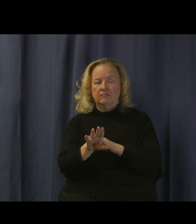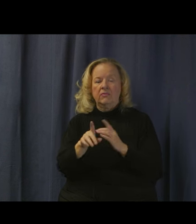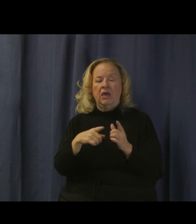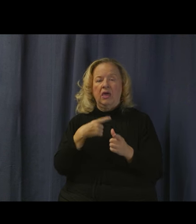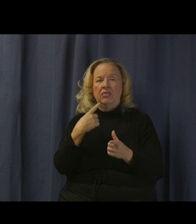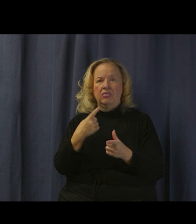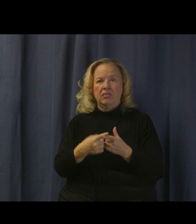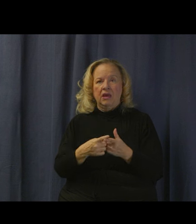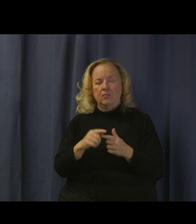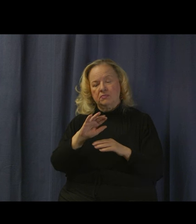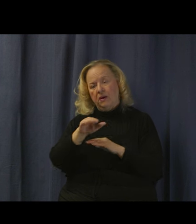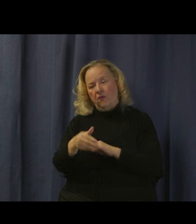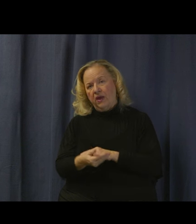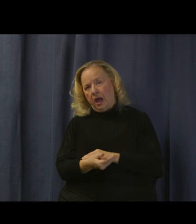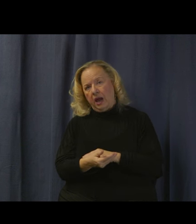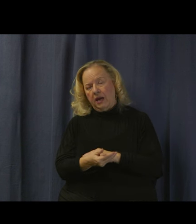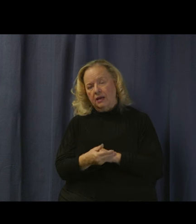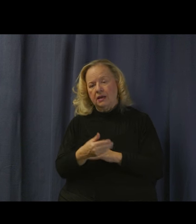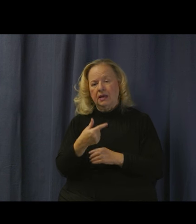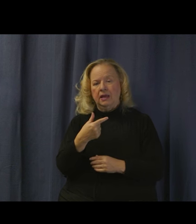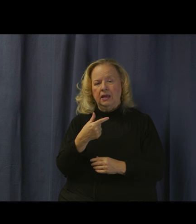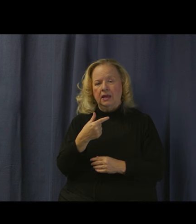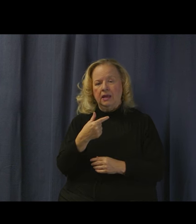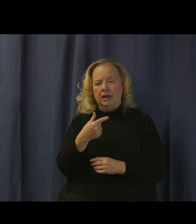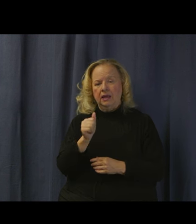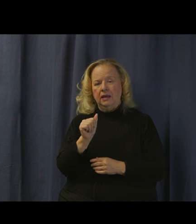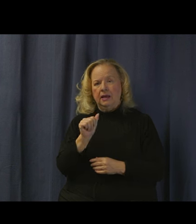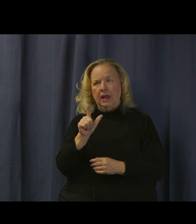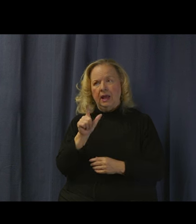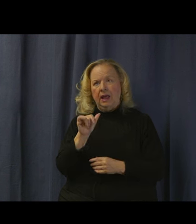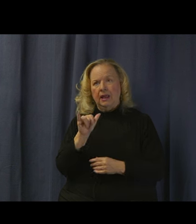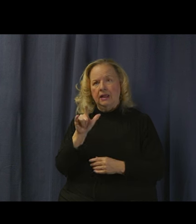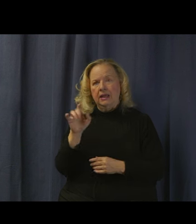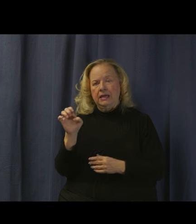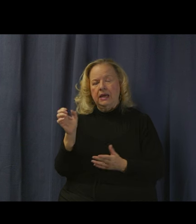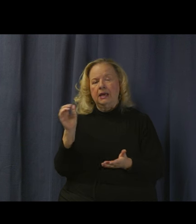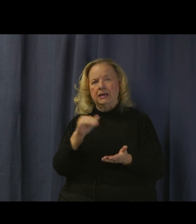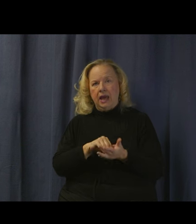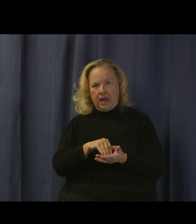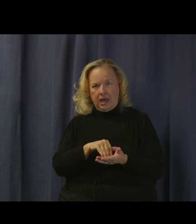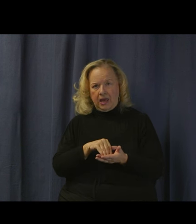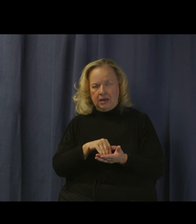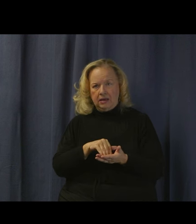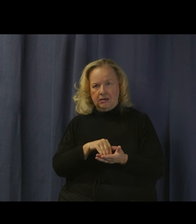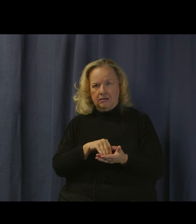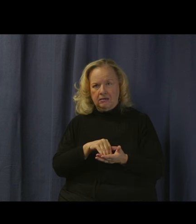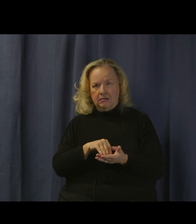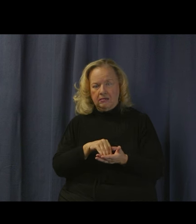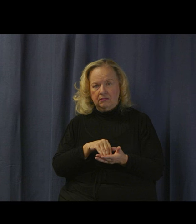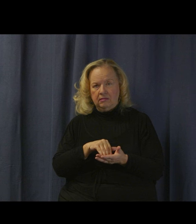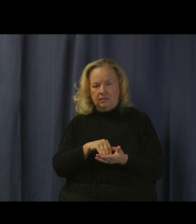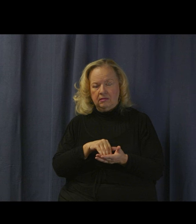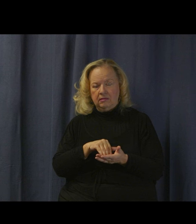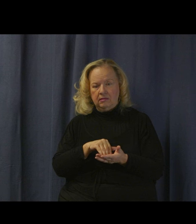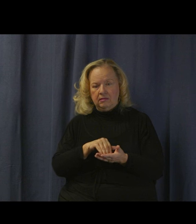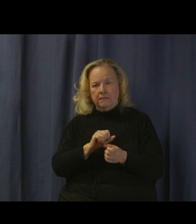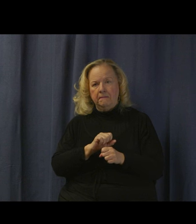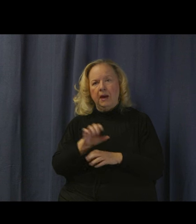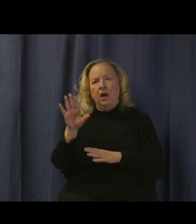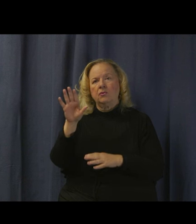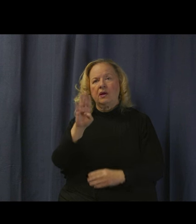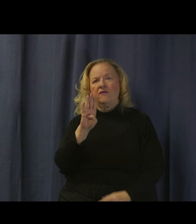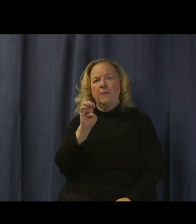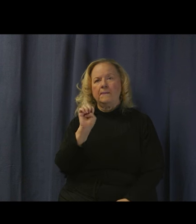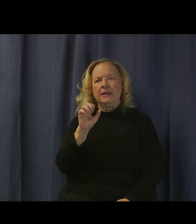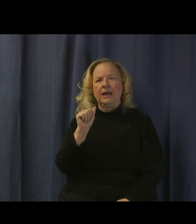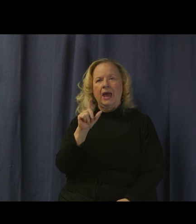the Galilee again. And let's see, yeah, Mount of Beatitudes. We'll have a nice fish lunch, Magdala,